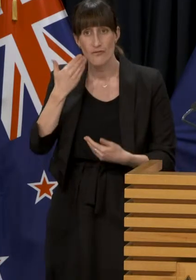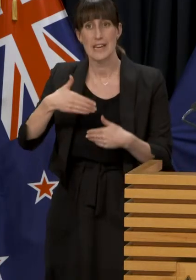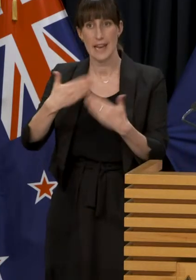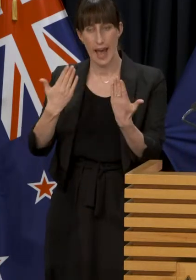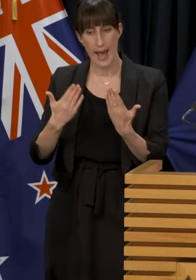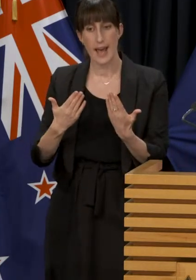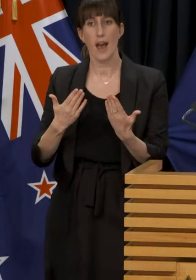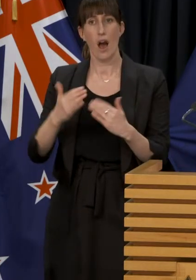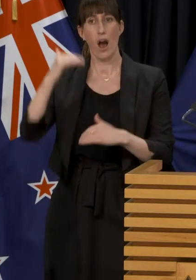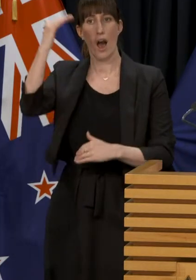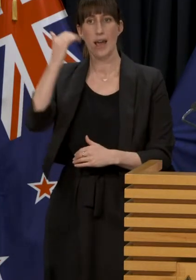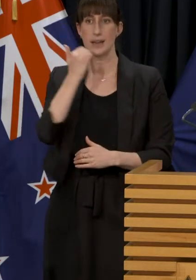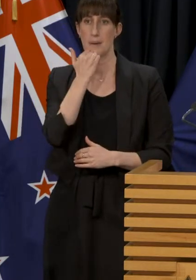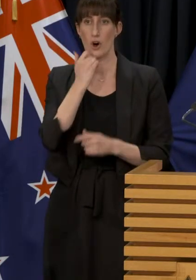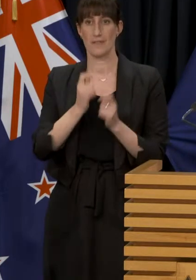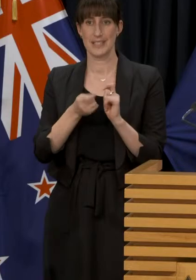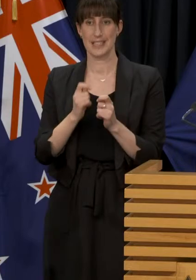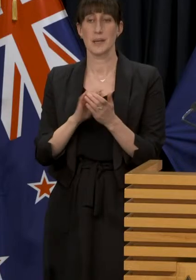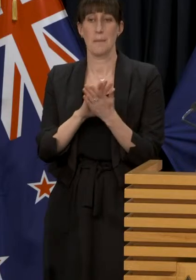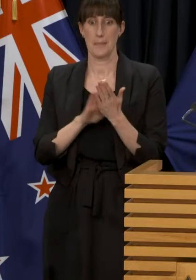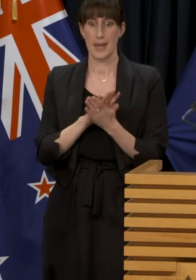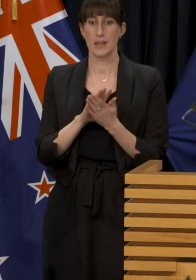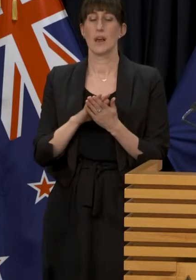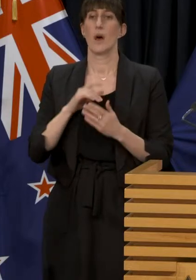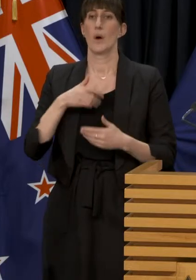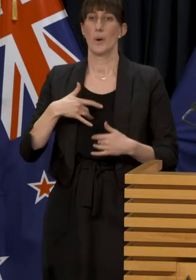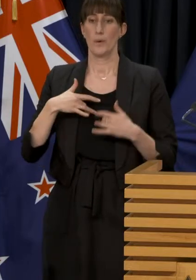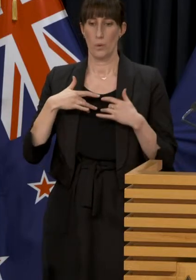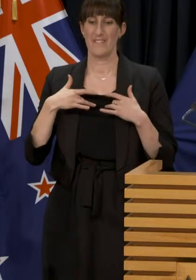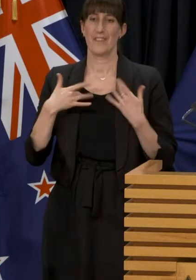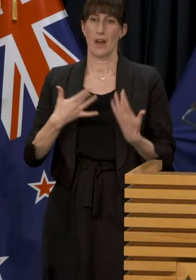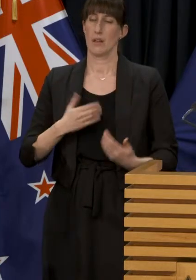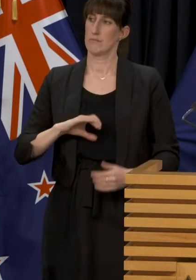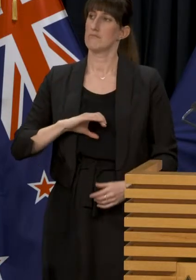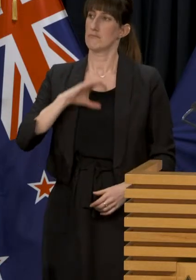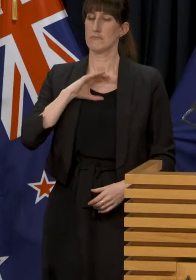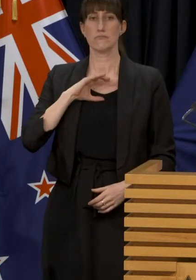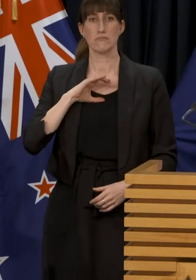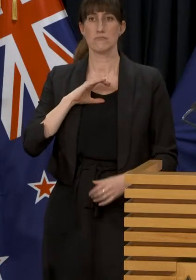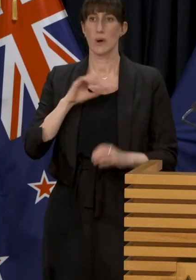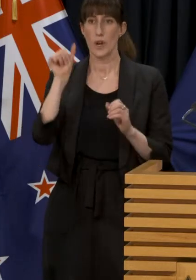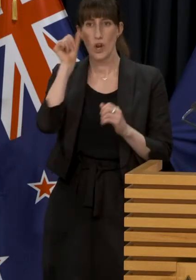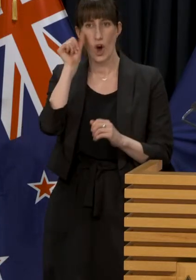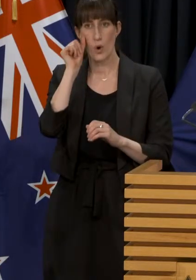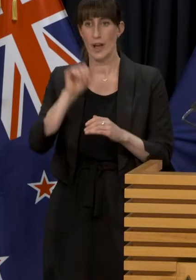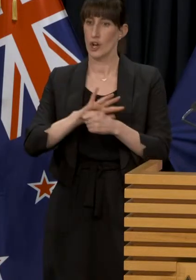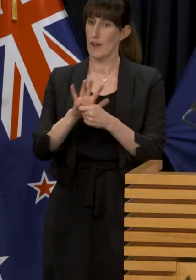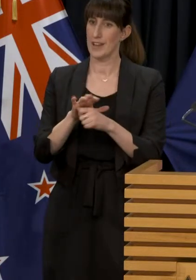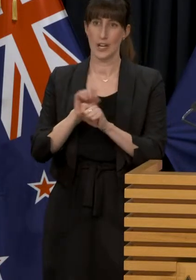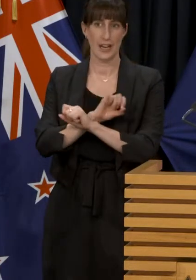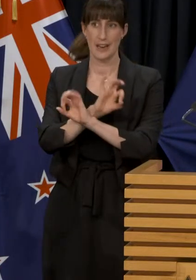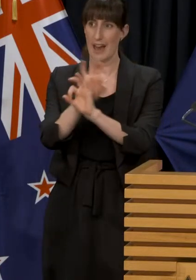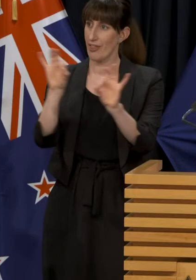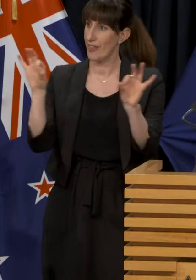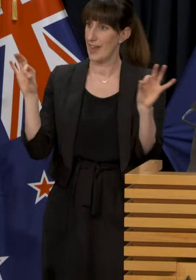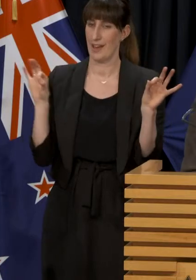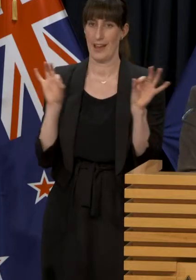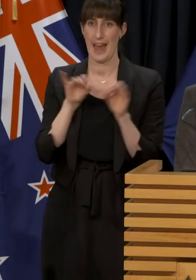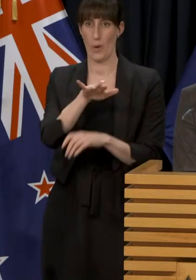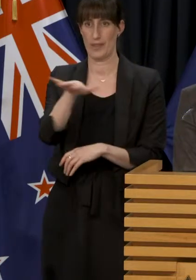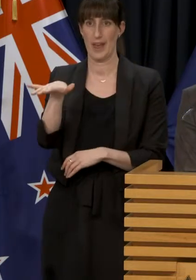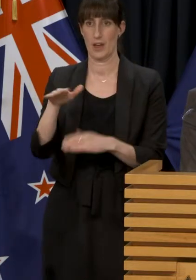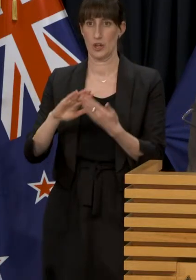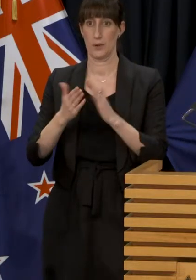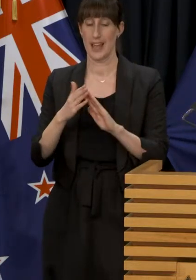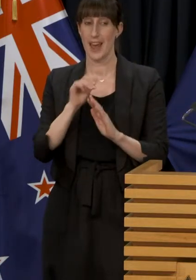remain confident there is no community transmission of the virus in New Zealand. A single case outside of managed isolation